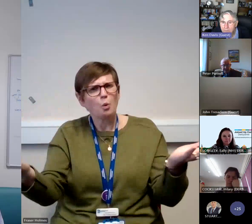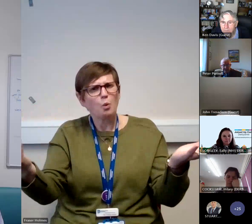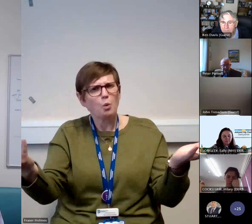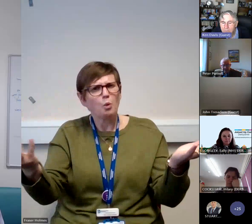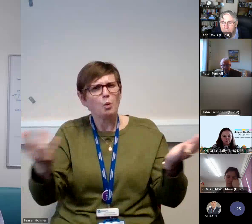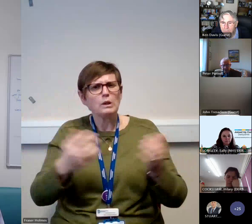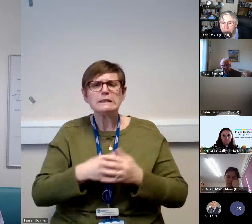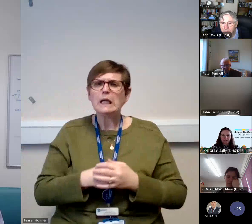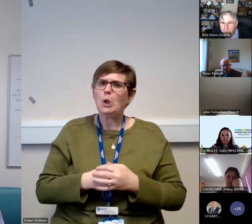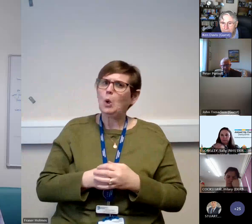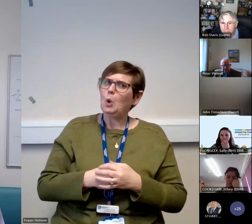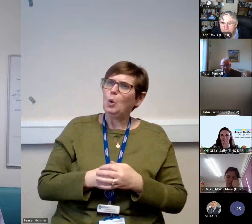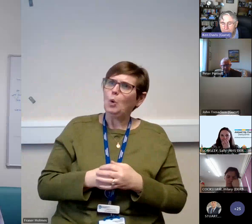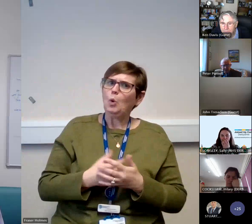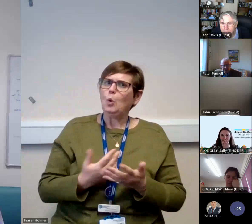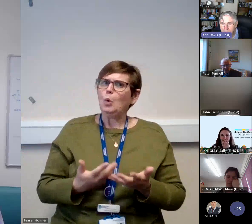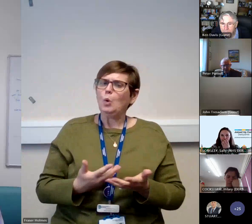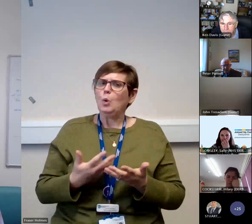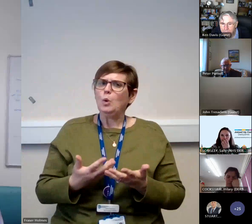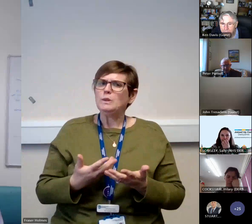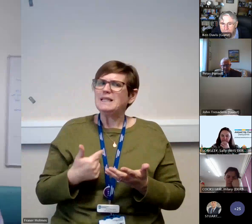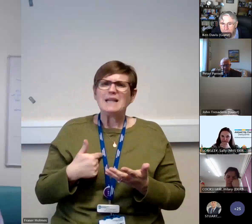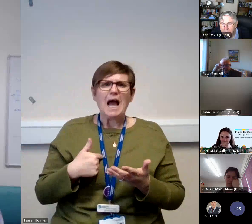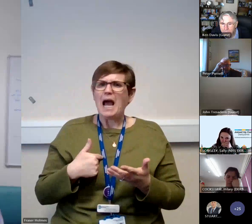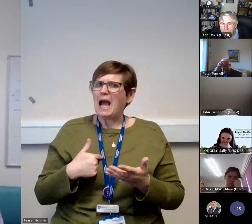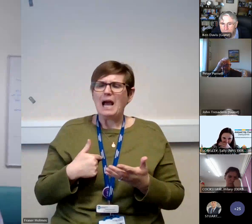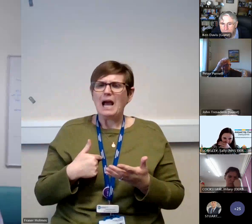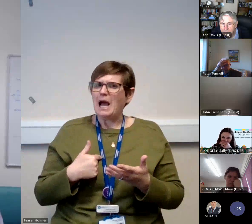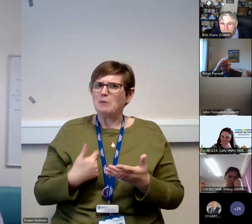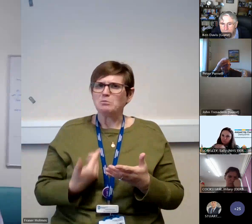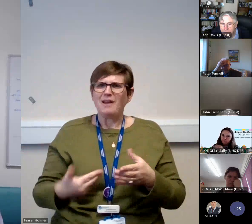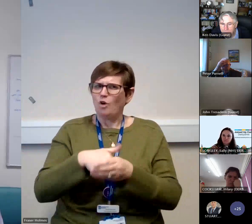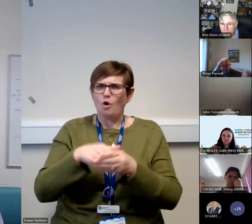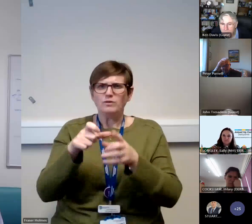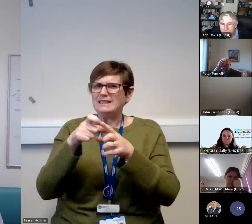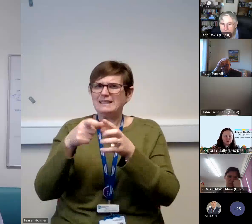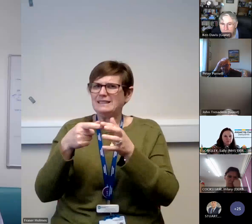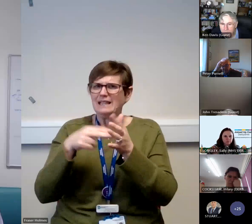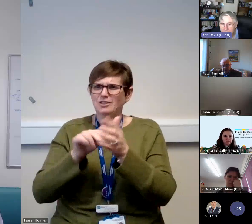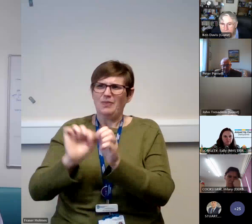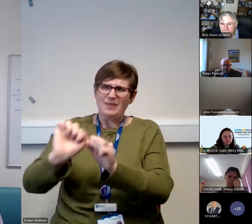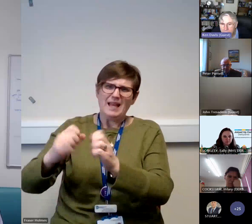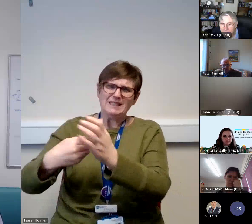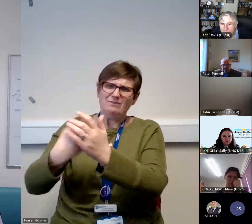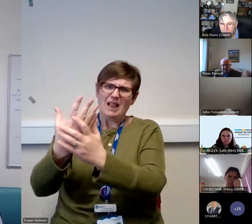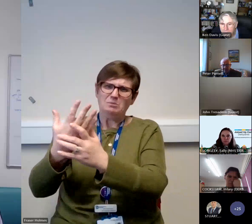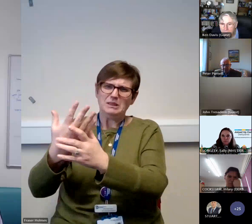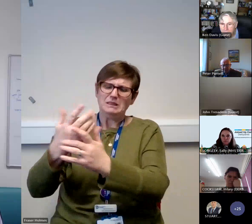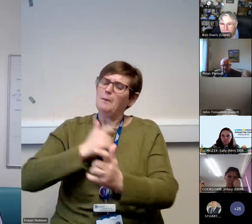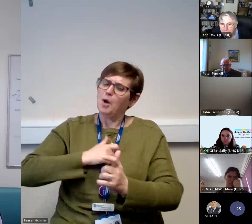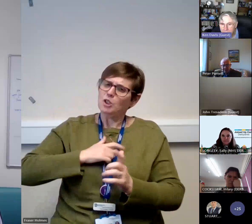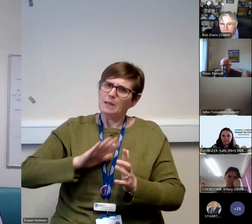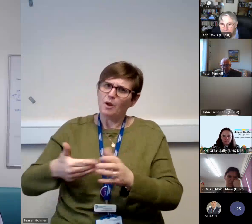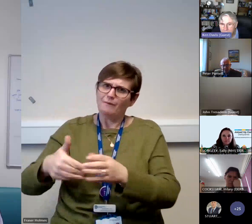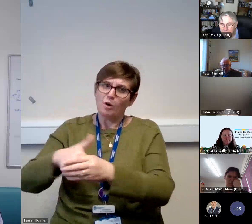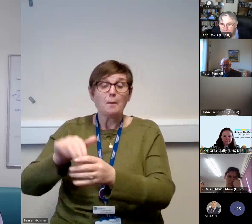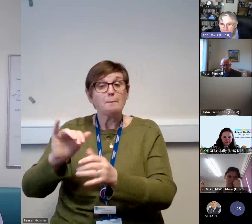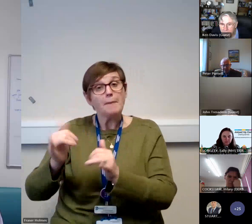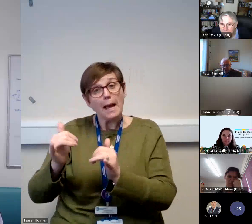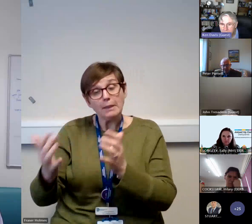Yeah, I'm not involved in the Denton development personally, but that's maybe something we could take away